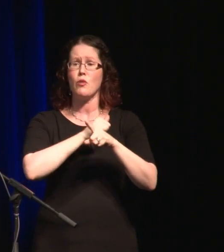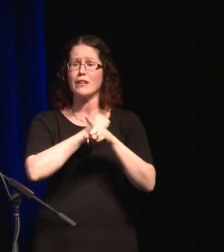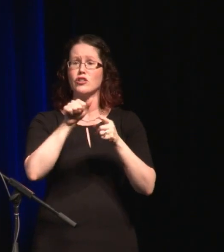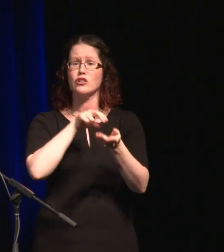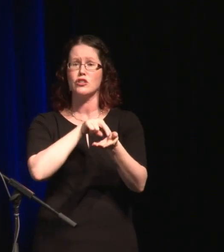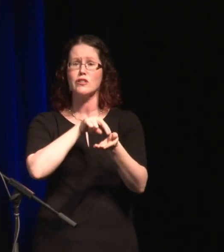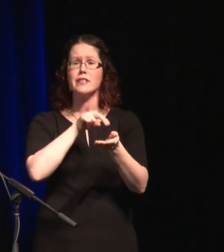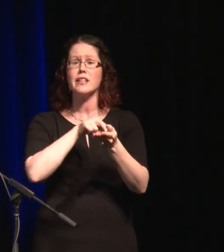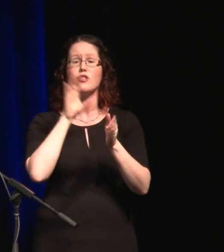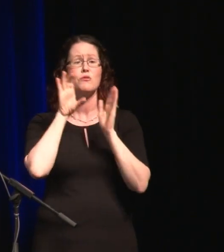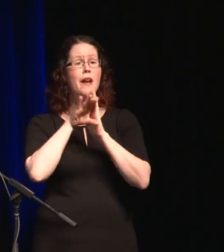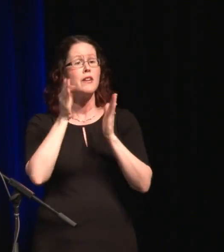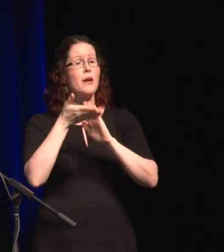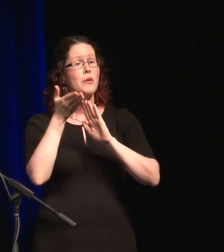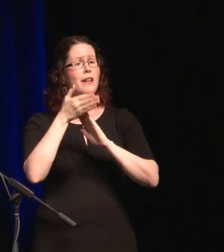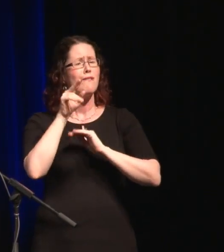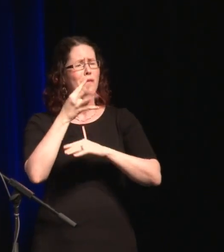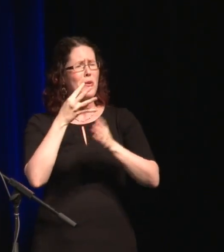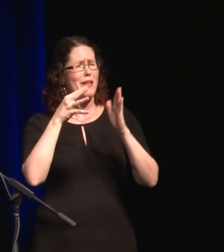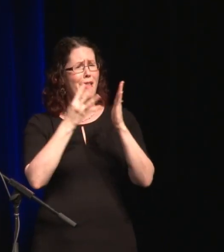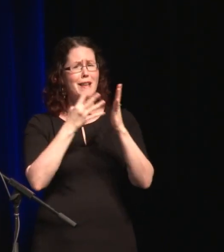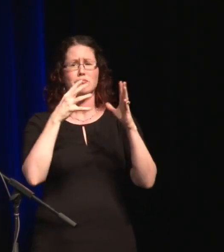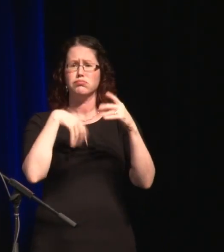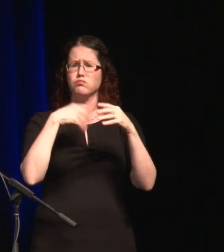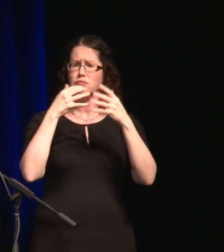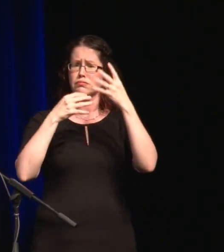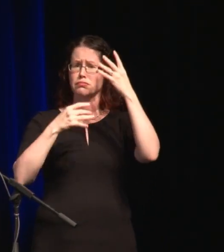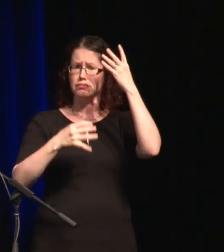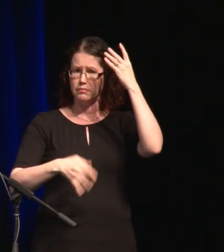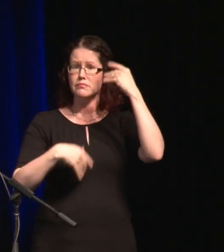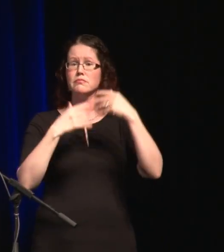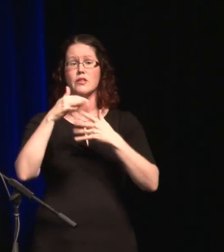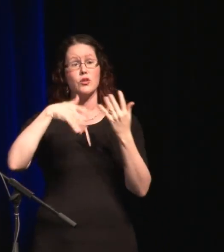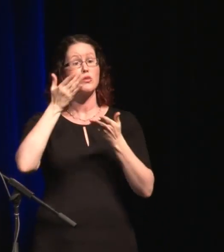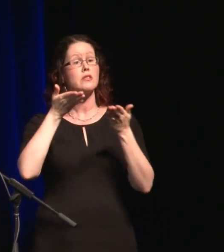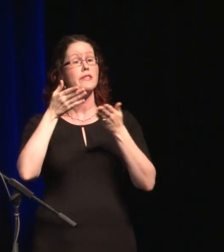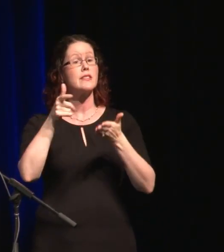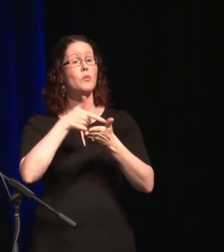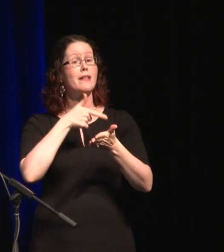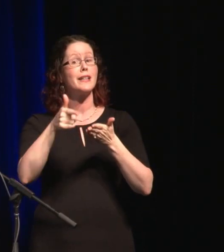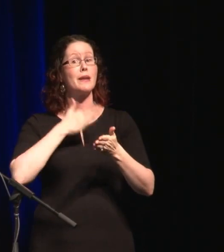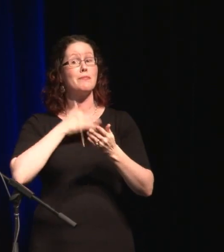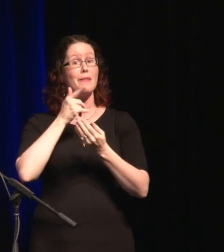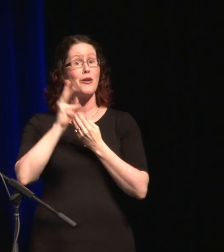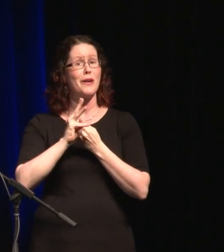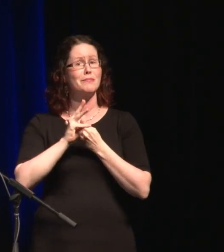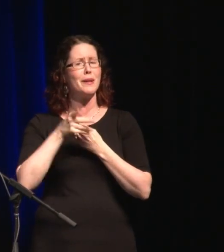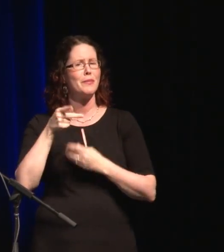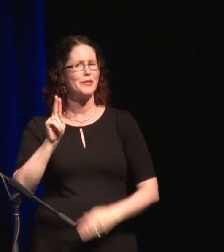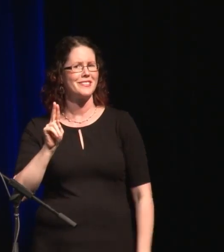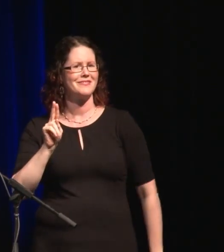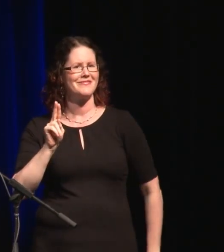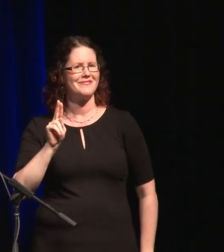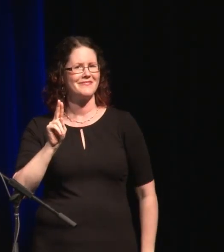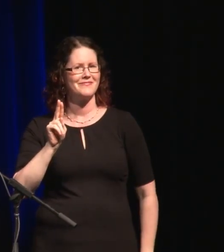process operations, fourth class power engineering, refrigeration, air conditioning, social services, welding, and my program, public relations.